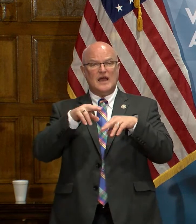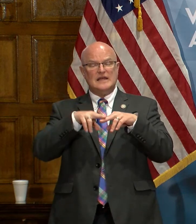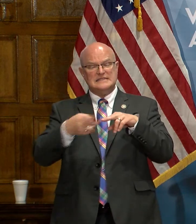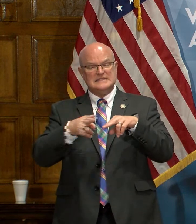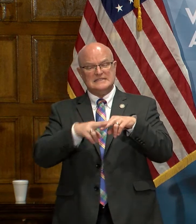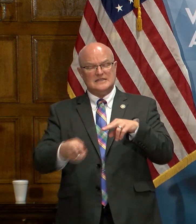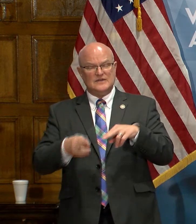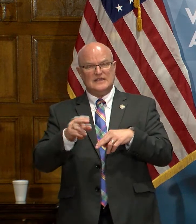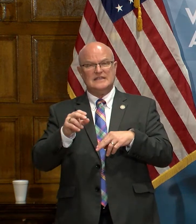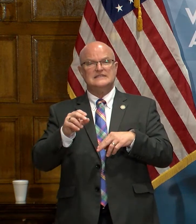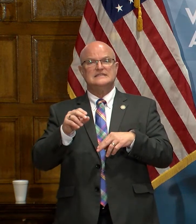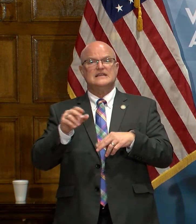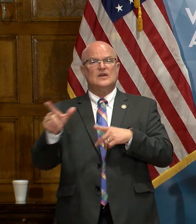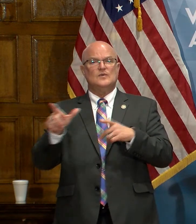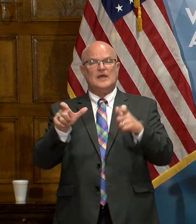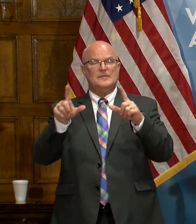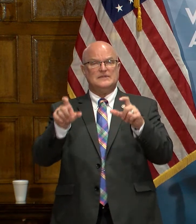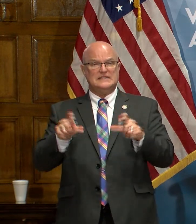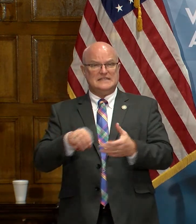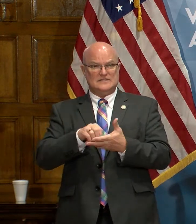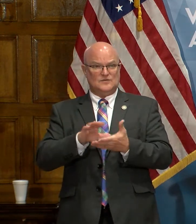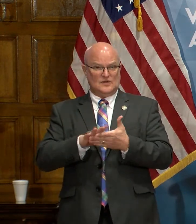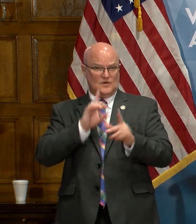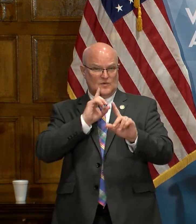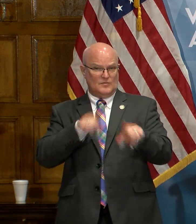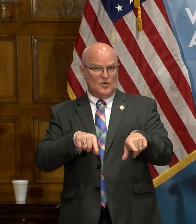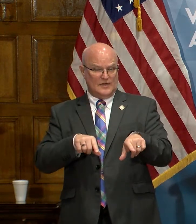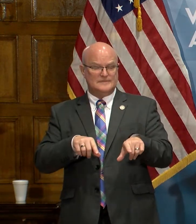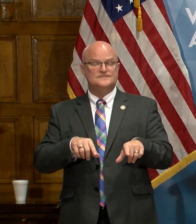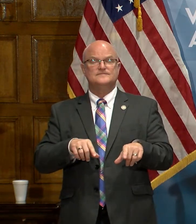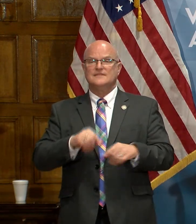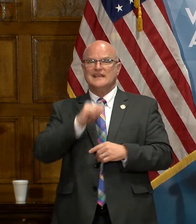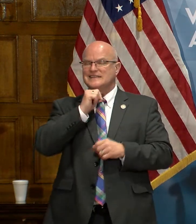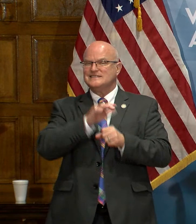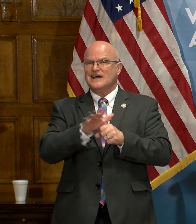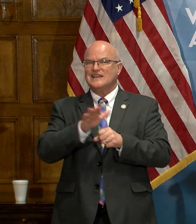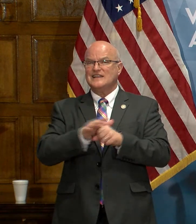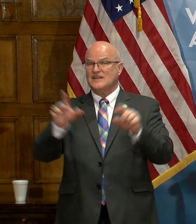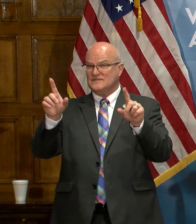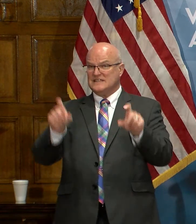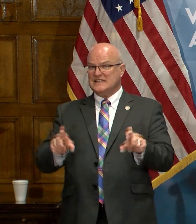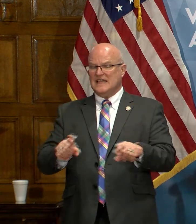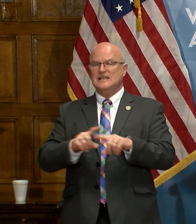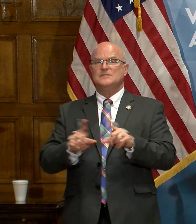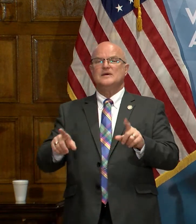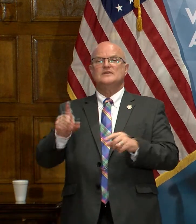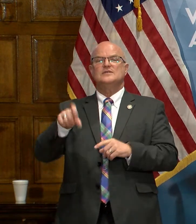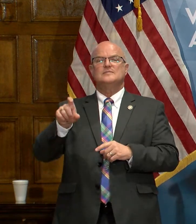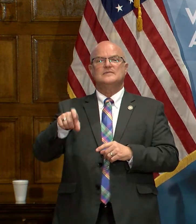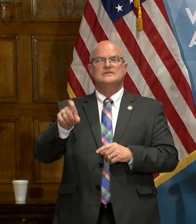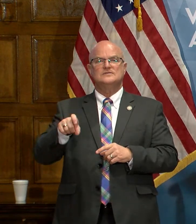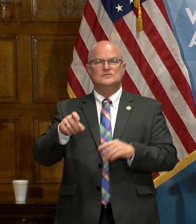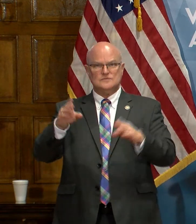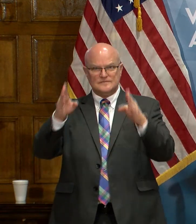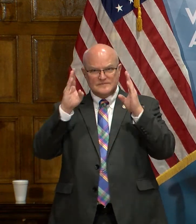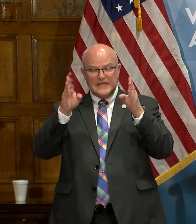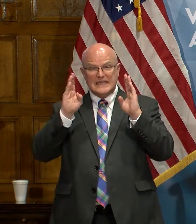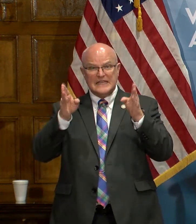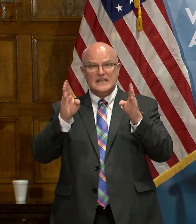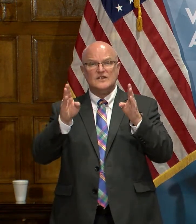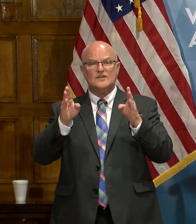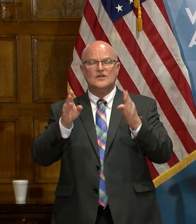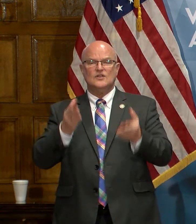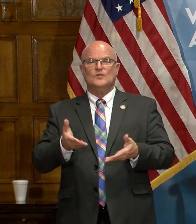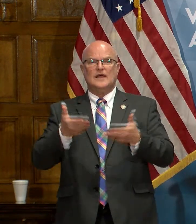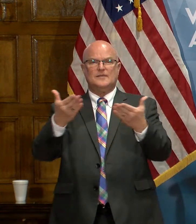less antigen testing being reported. It's not enough just to test, but you also have to adhere to